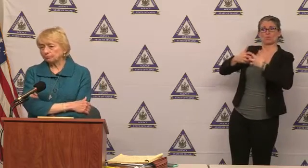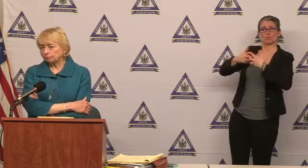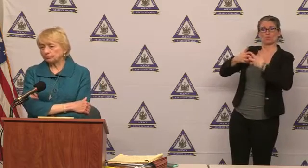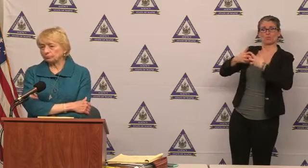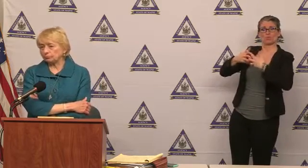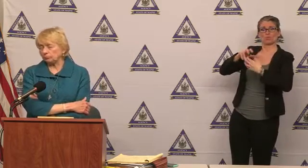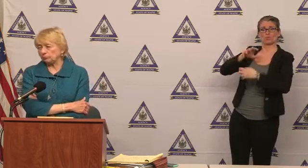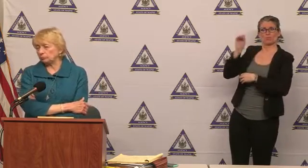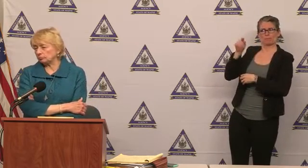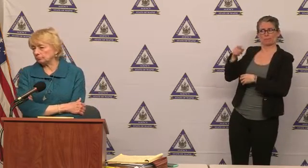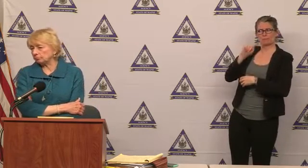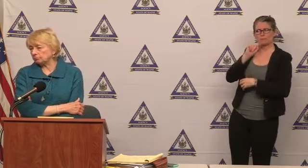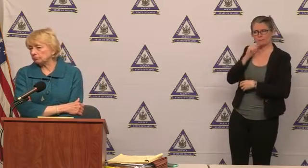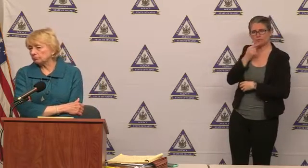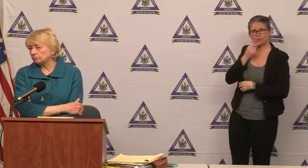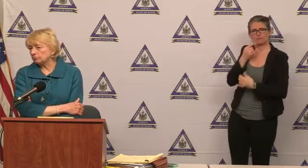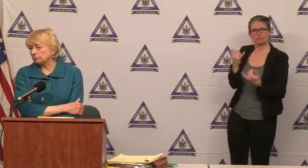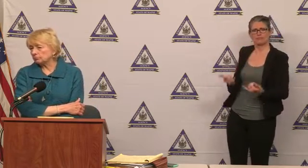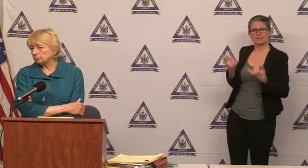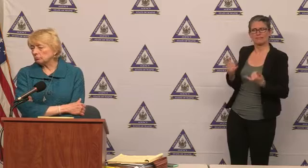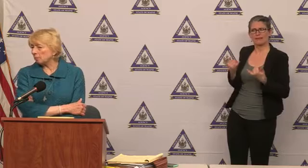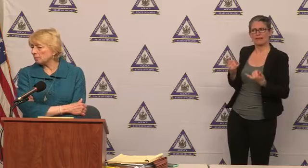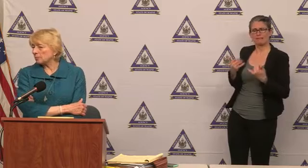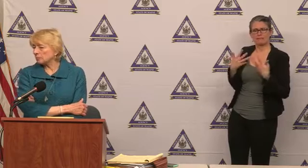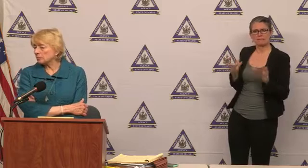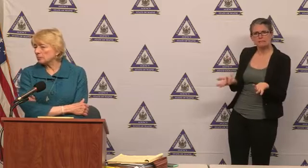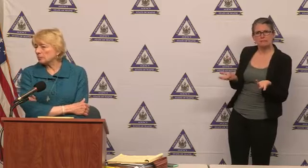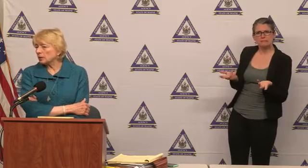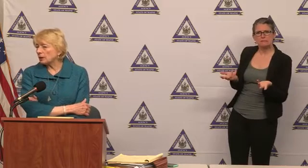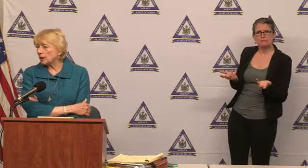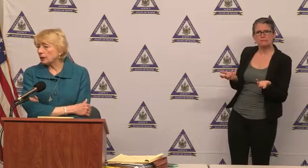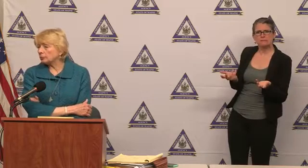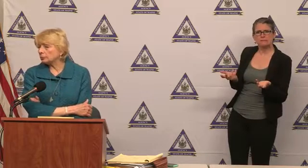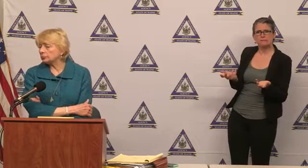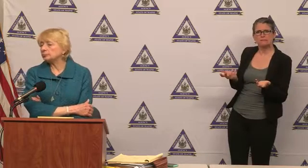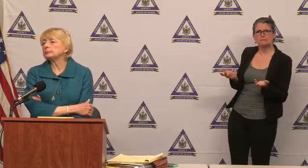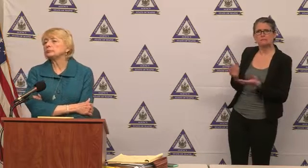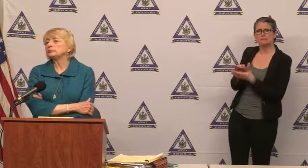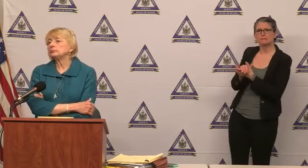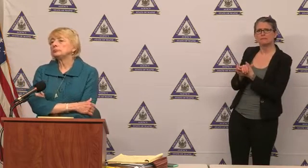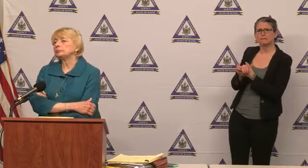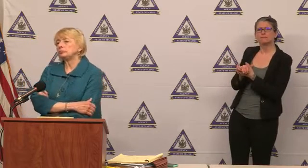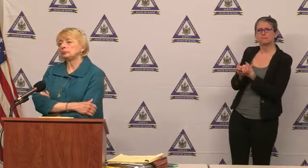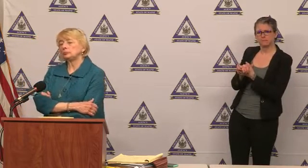the Speaker of the House and President of the Senate sending another letter to the